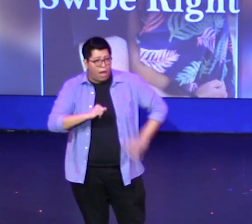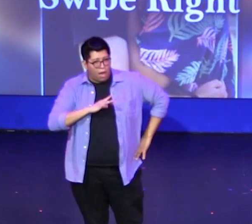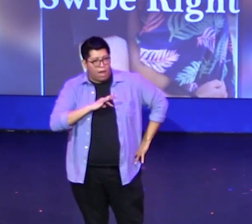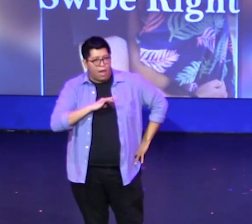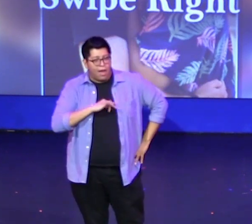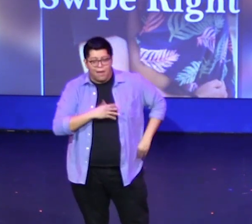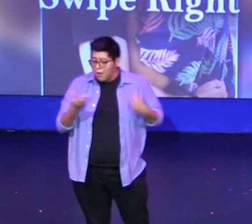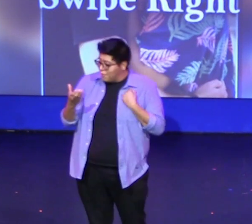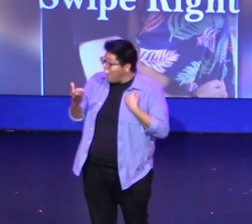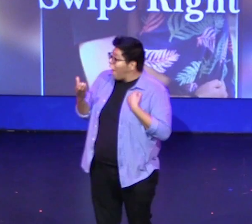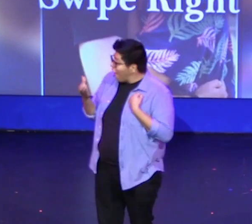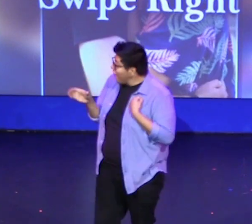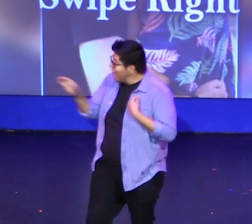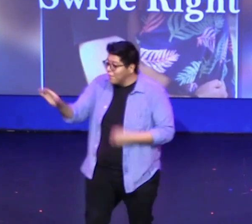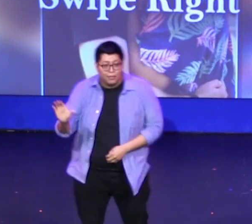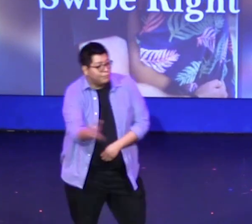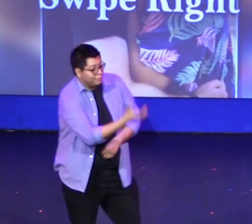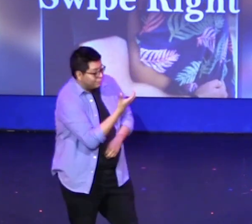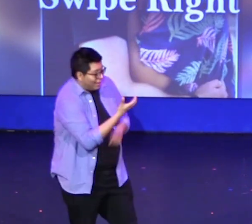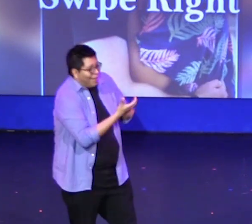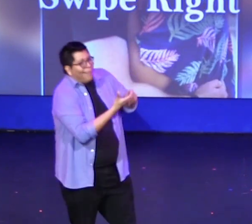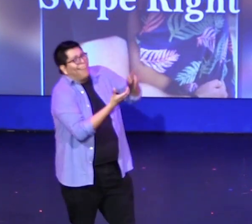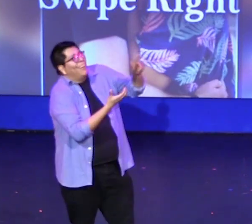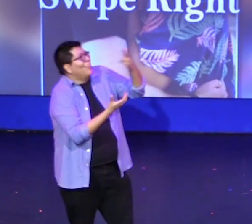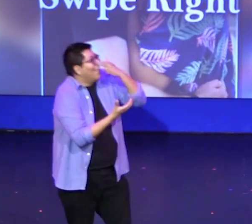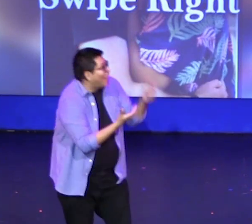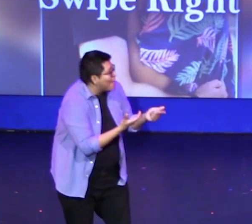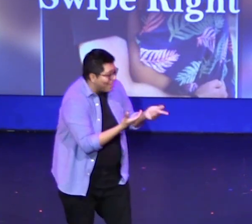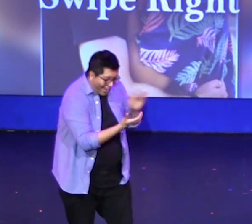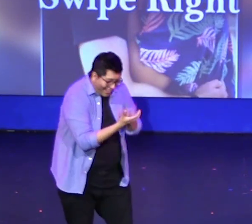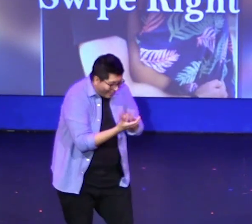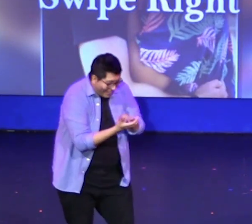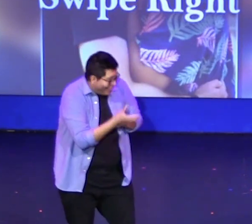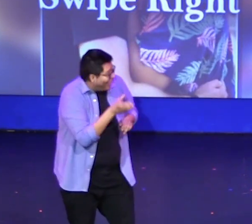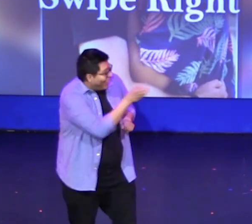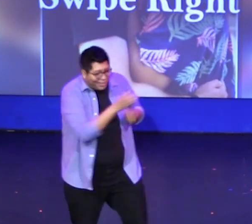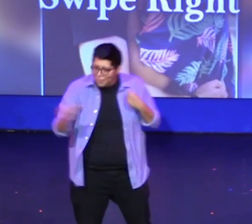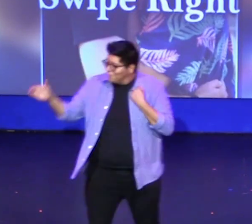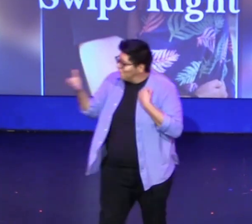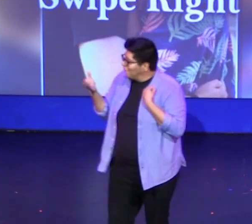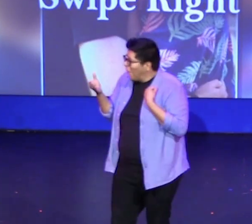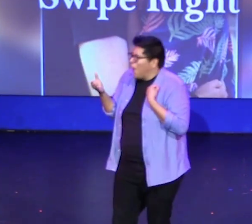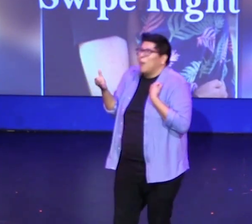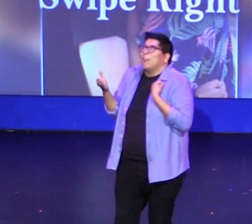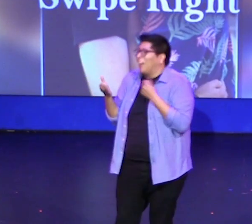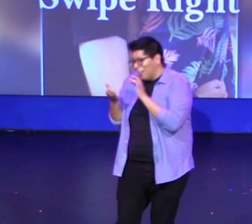it's voice recognition, so whatever she says shows up in a text box. And then I'm able to see what she's